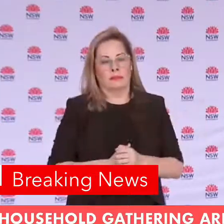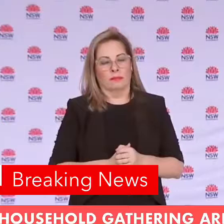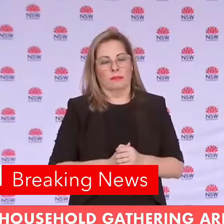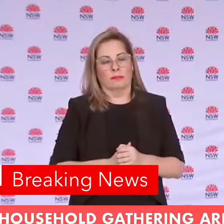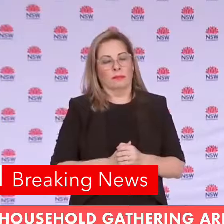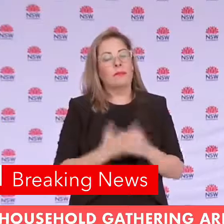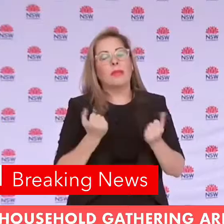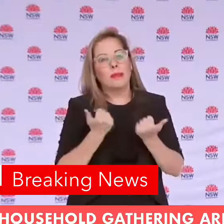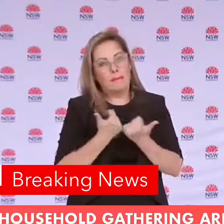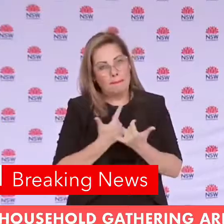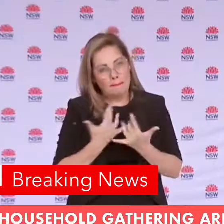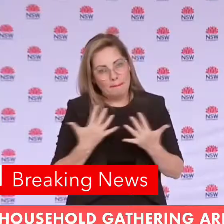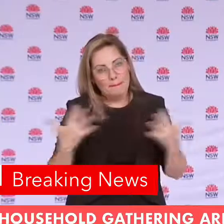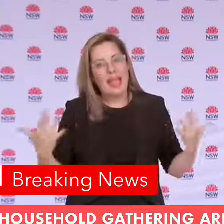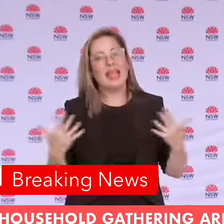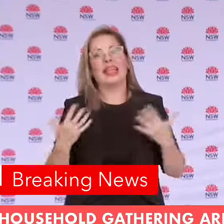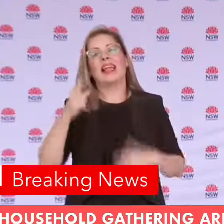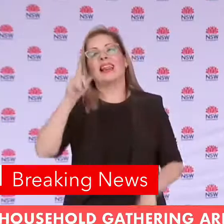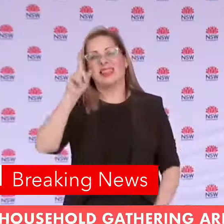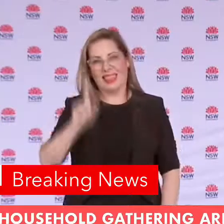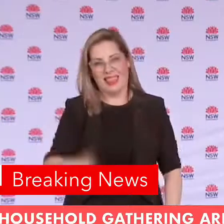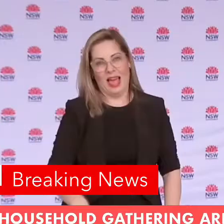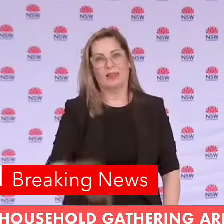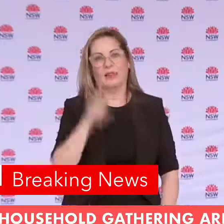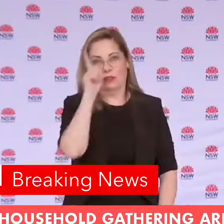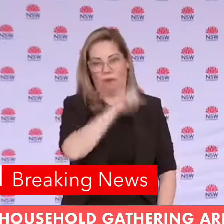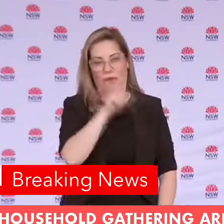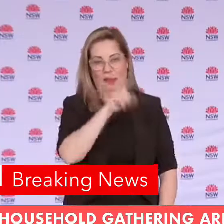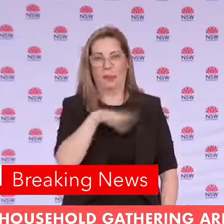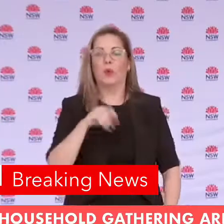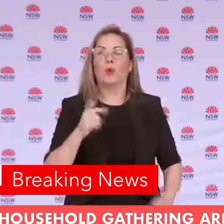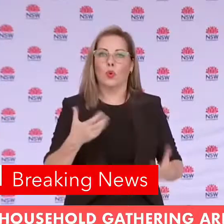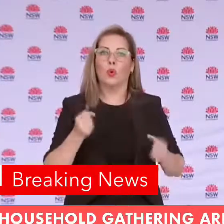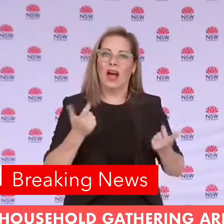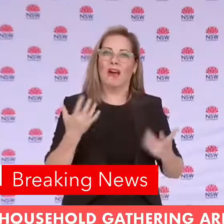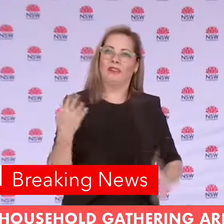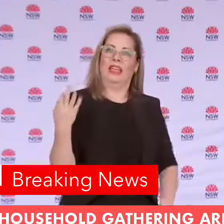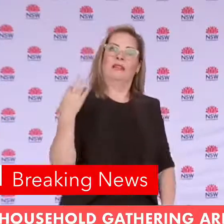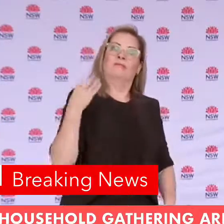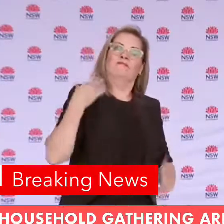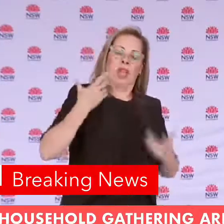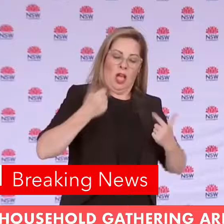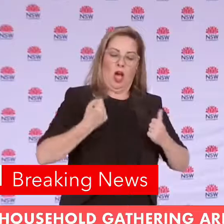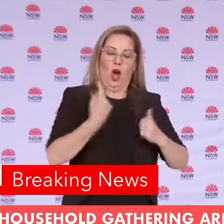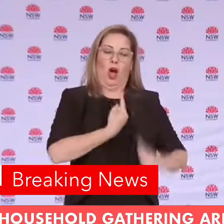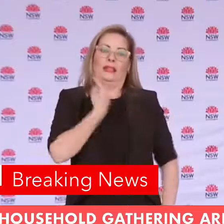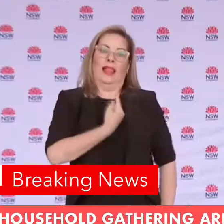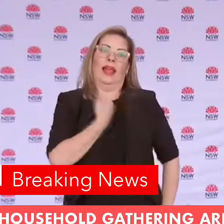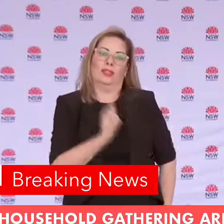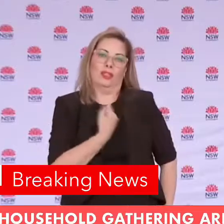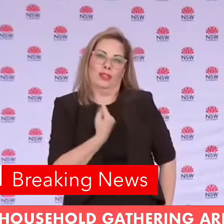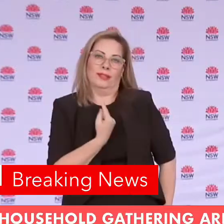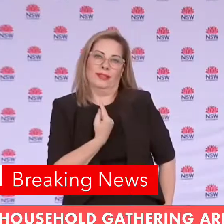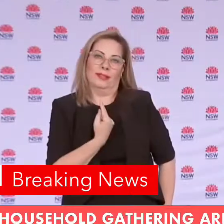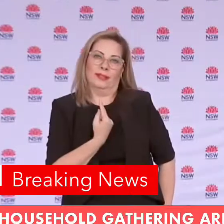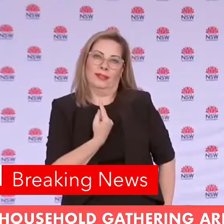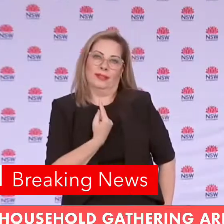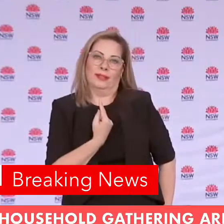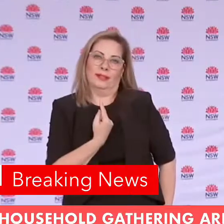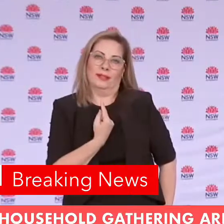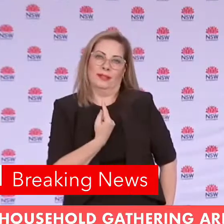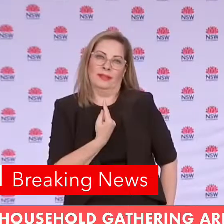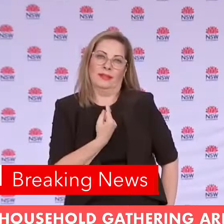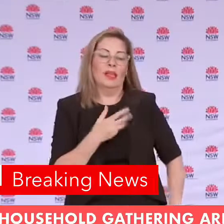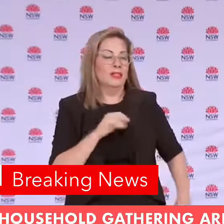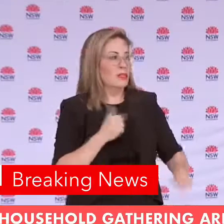many thousands and thousands of people that are currently in isolation. And can I echo the Premier's